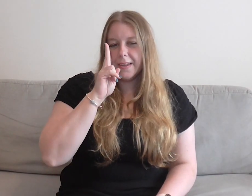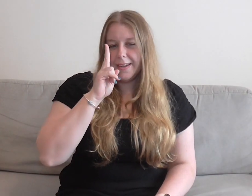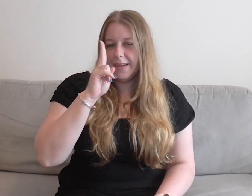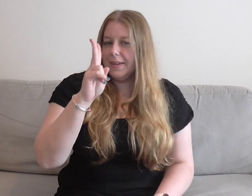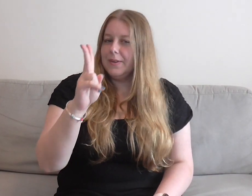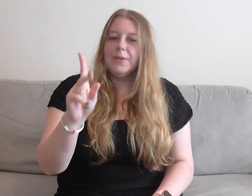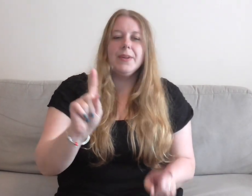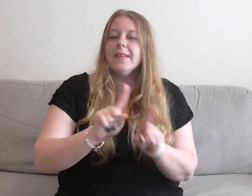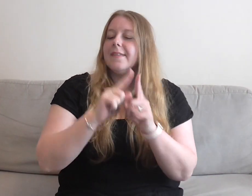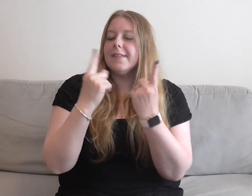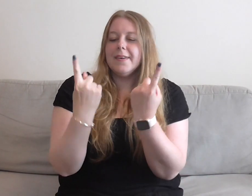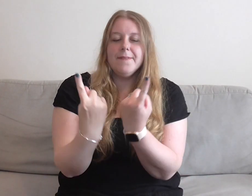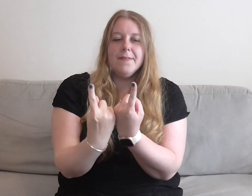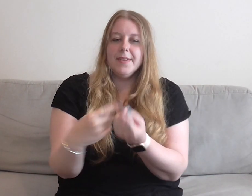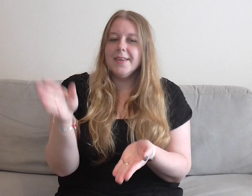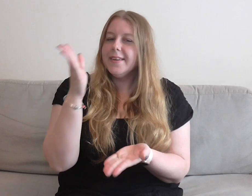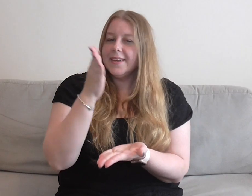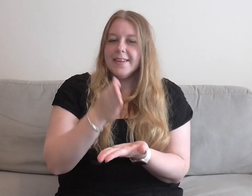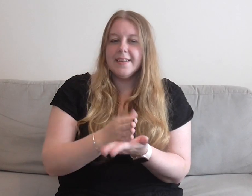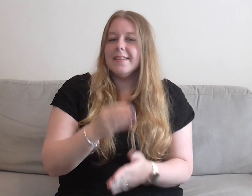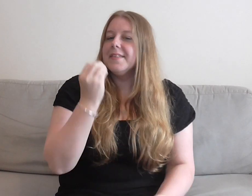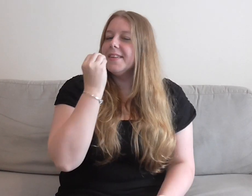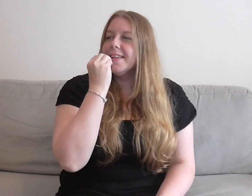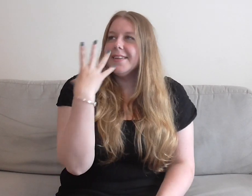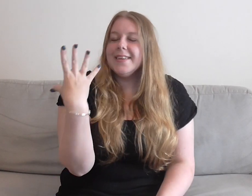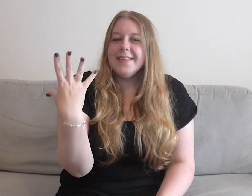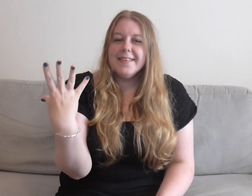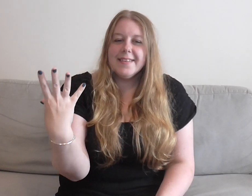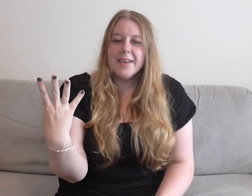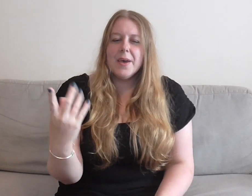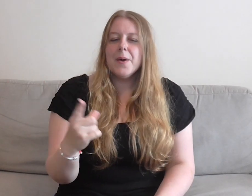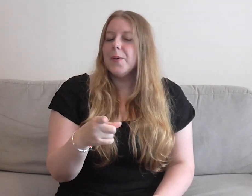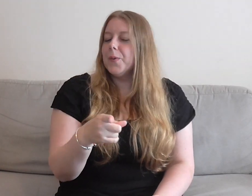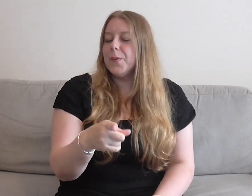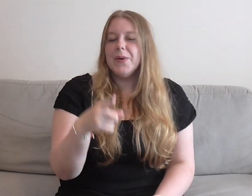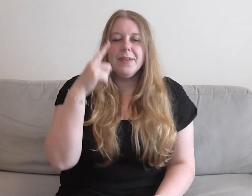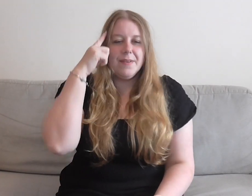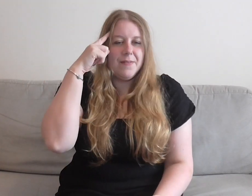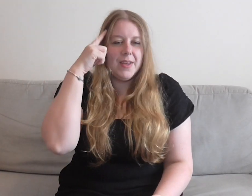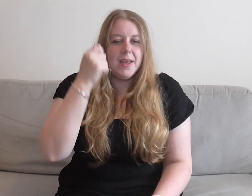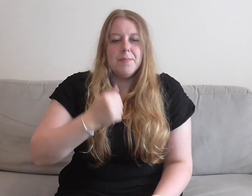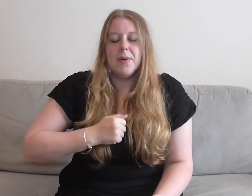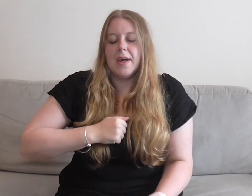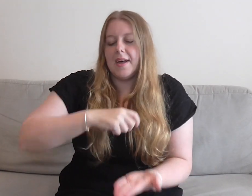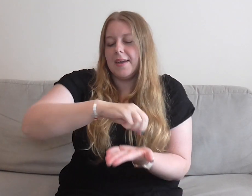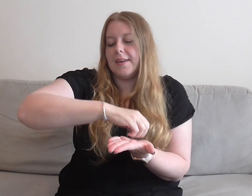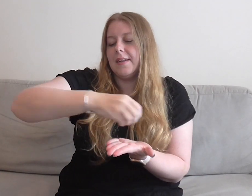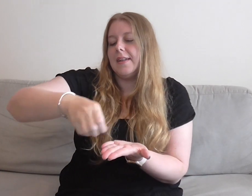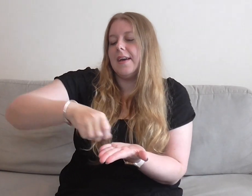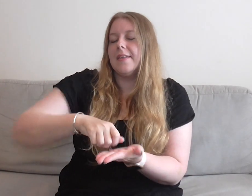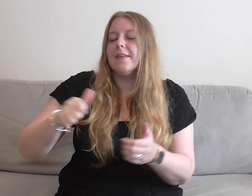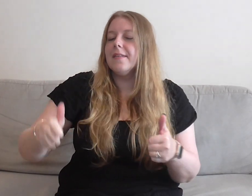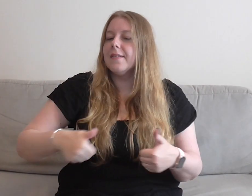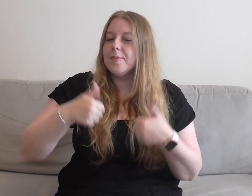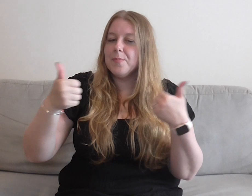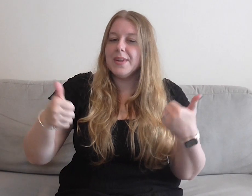Look at this stuff, isn't it neat? Wouldn't you think my collection's complete?